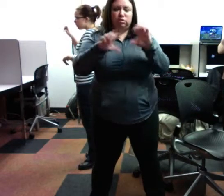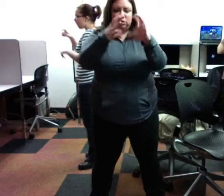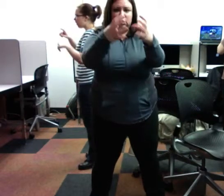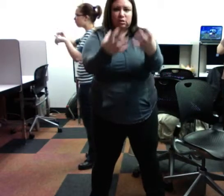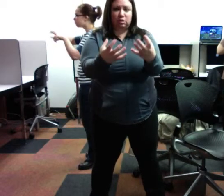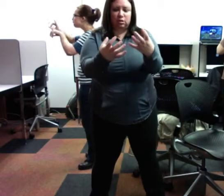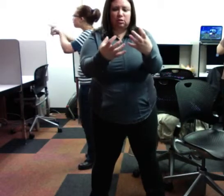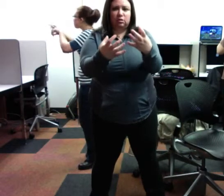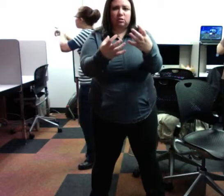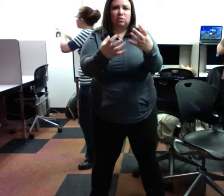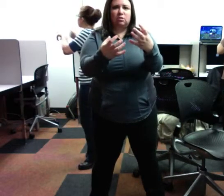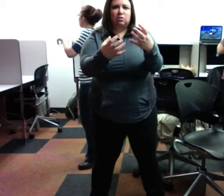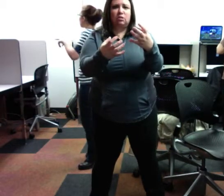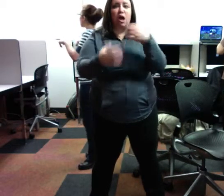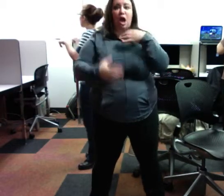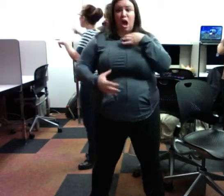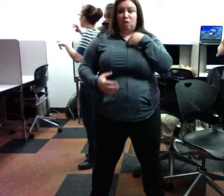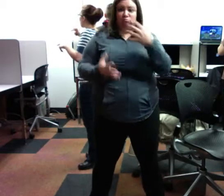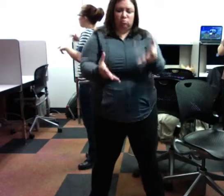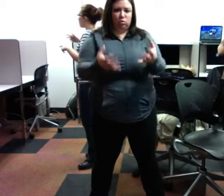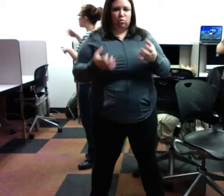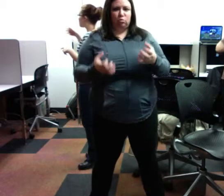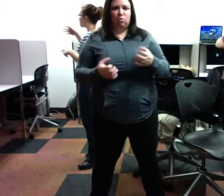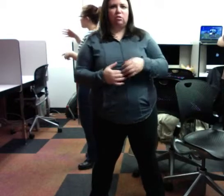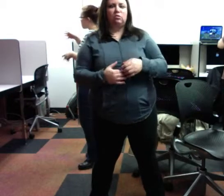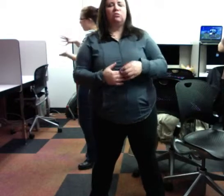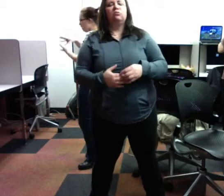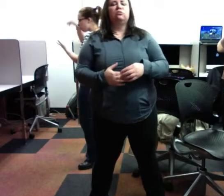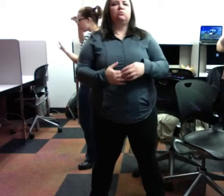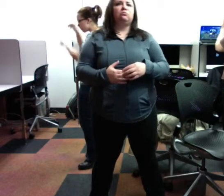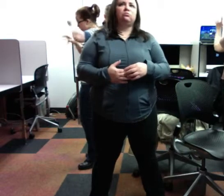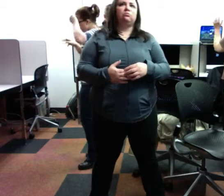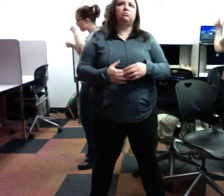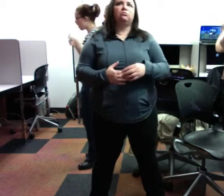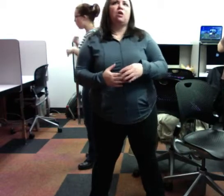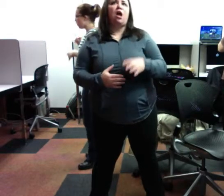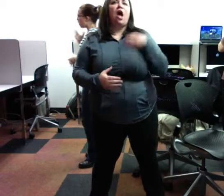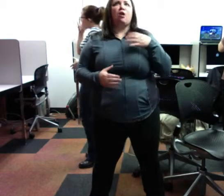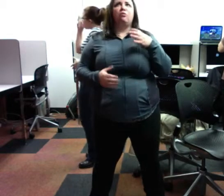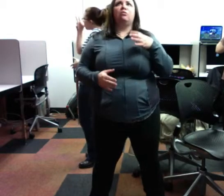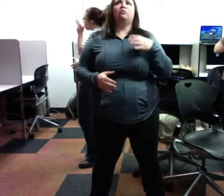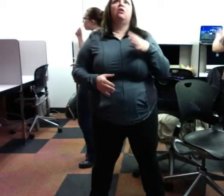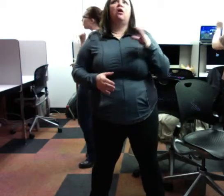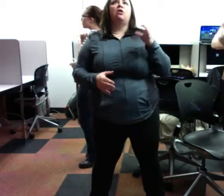beautiful, historical, artistically subtle in a way that science can't capture, and I found it